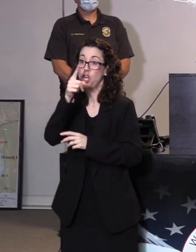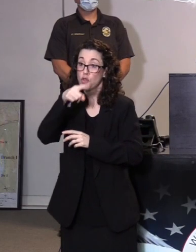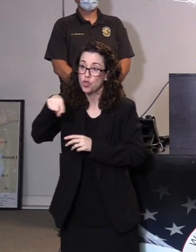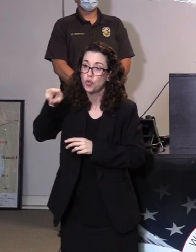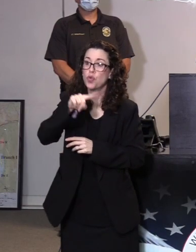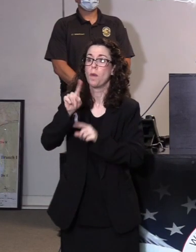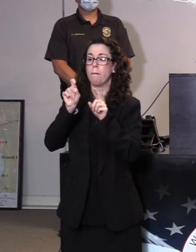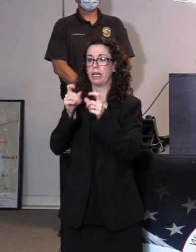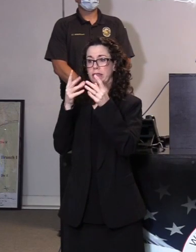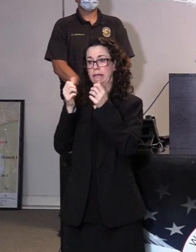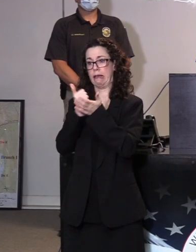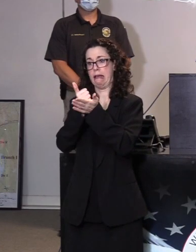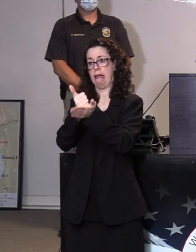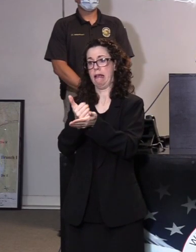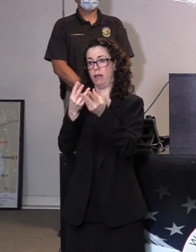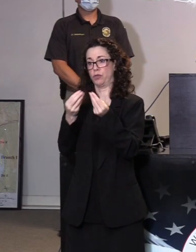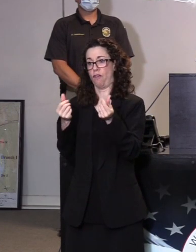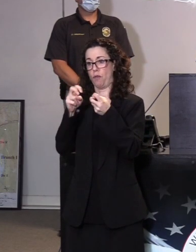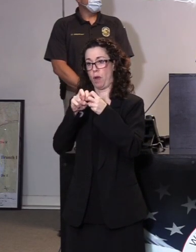decision.